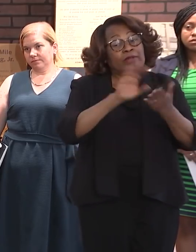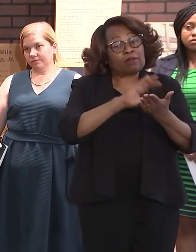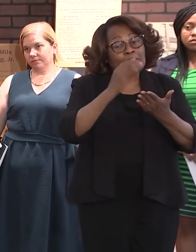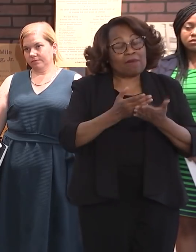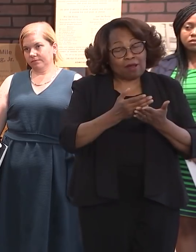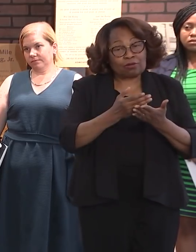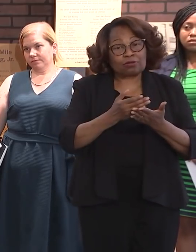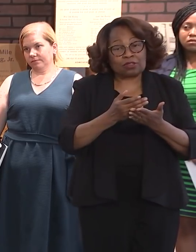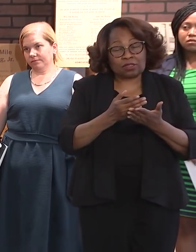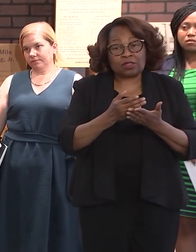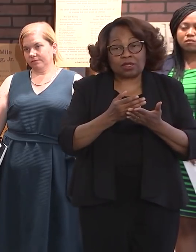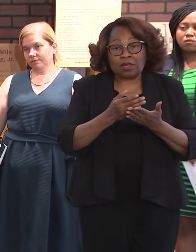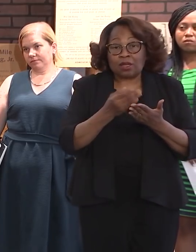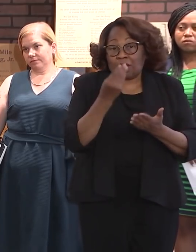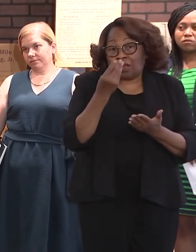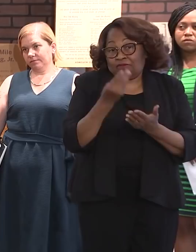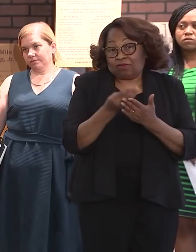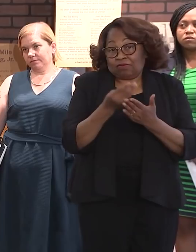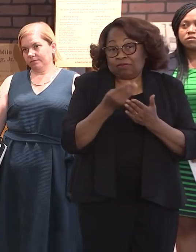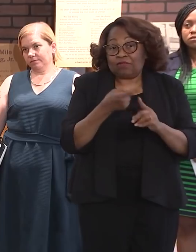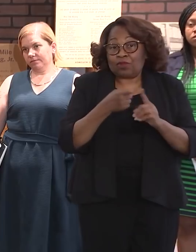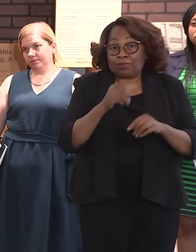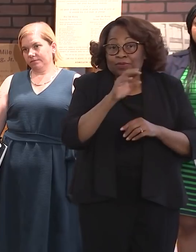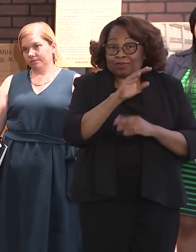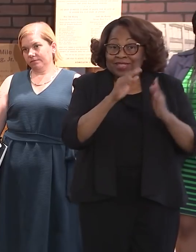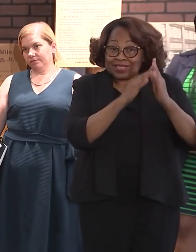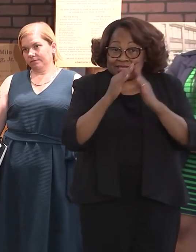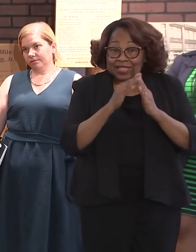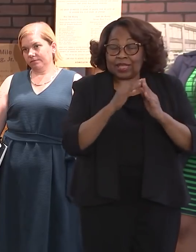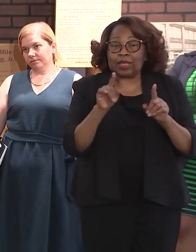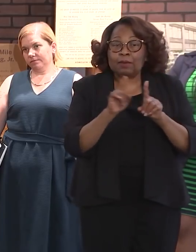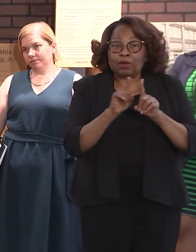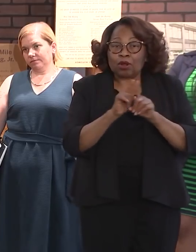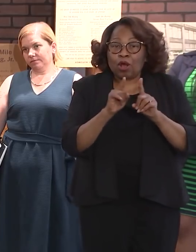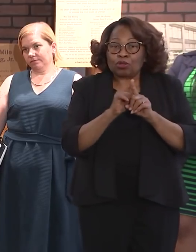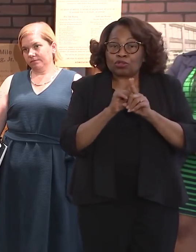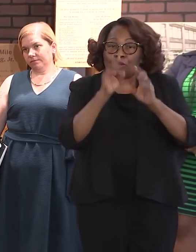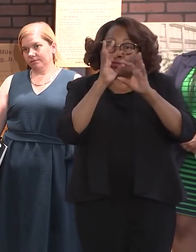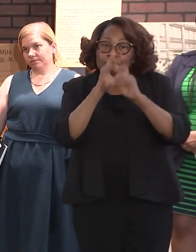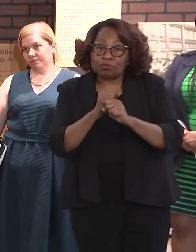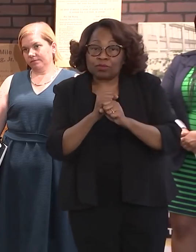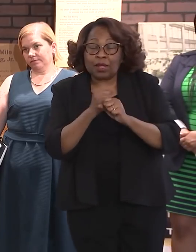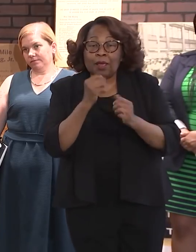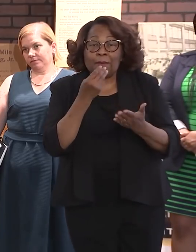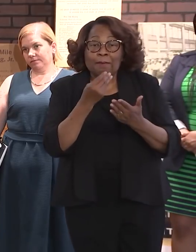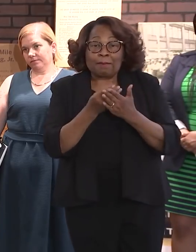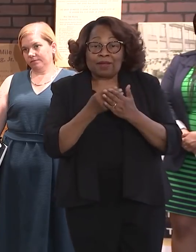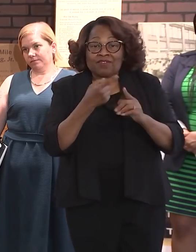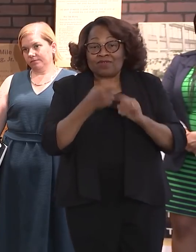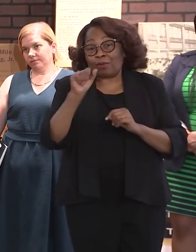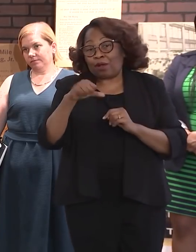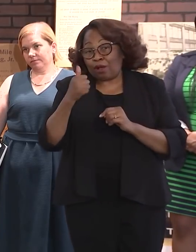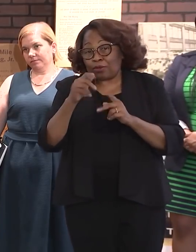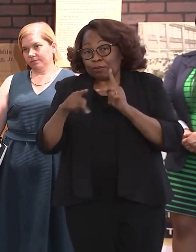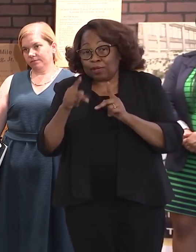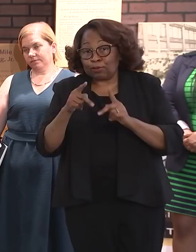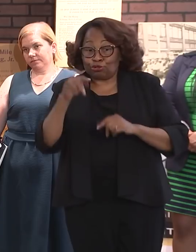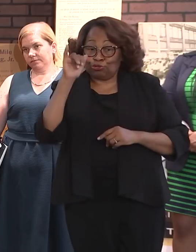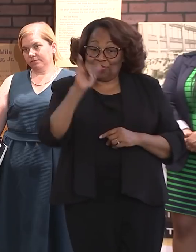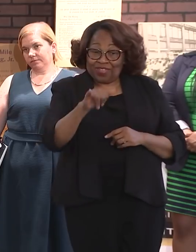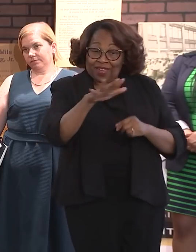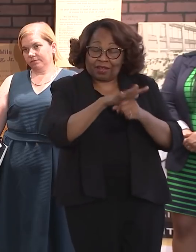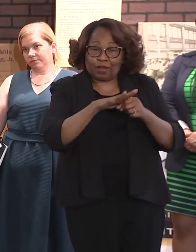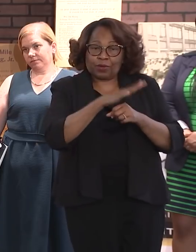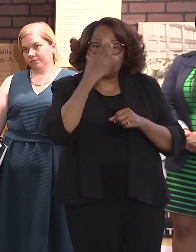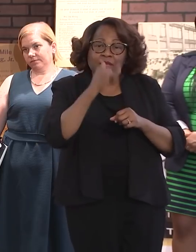amount of city dollars, but also attracting philanthropic dollars to this very area because of